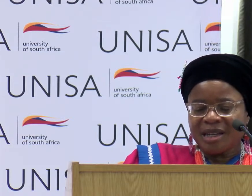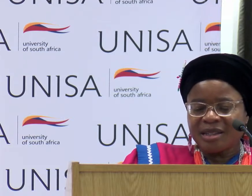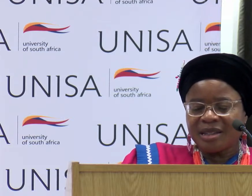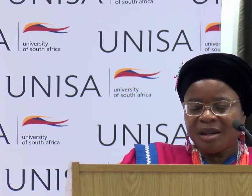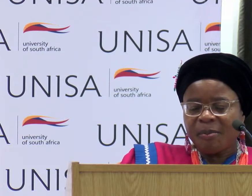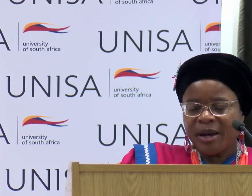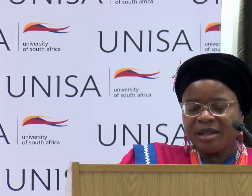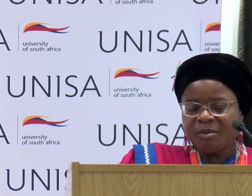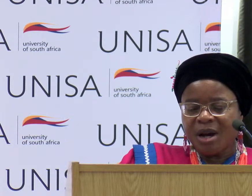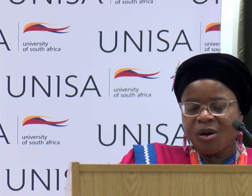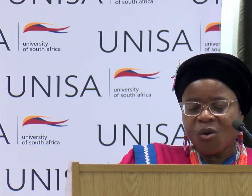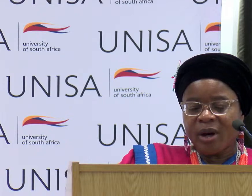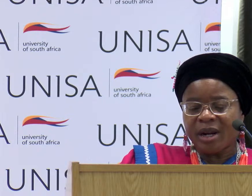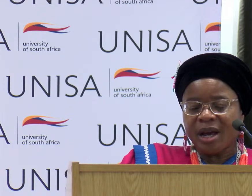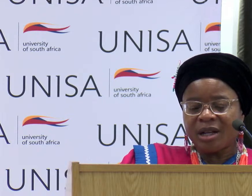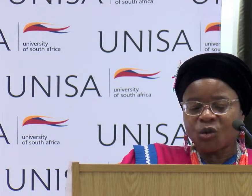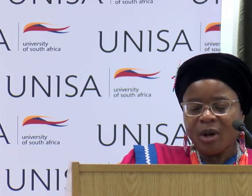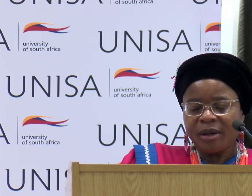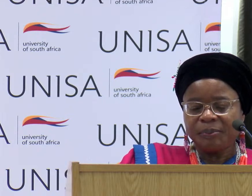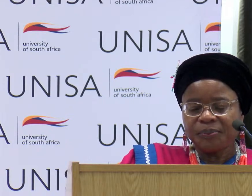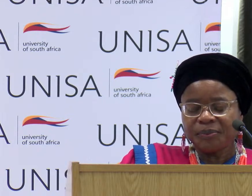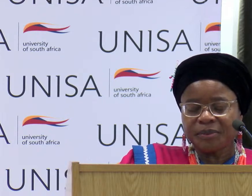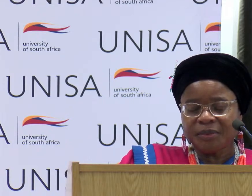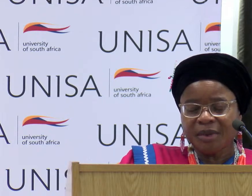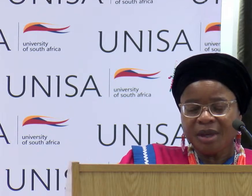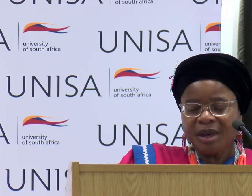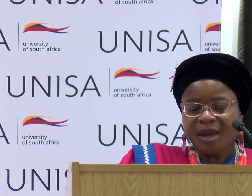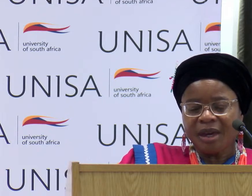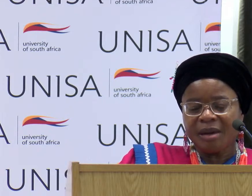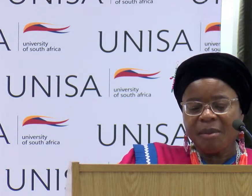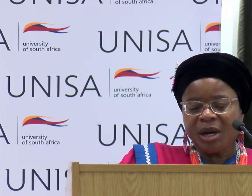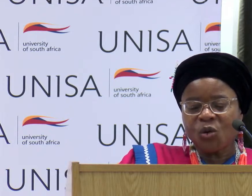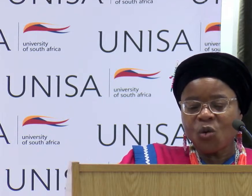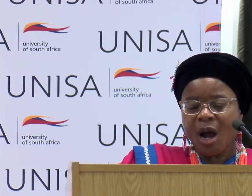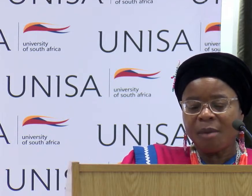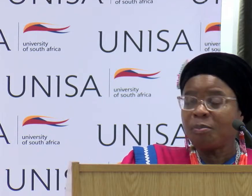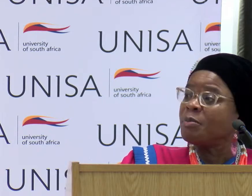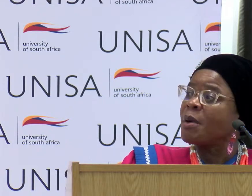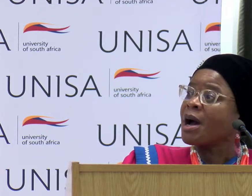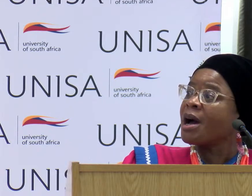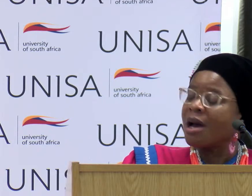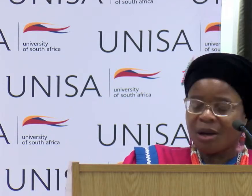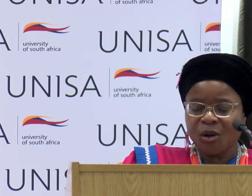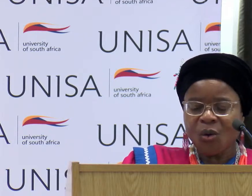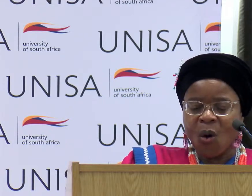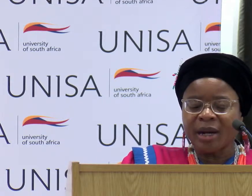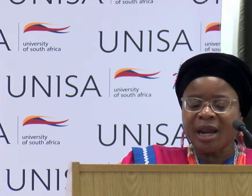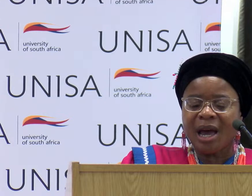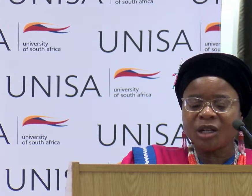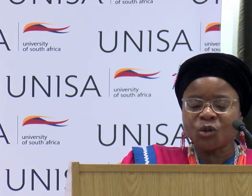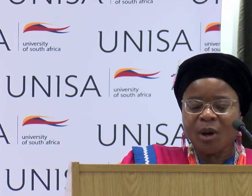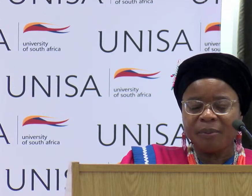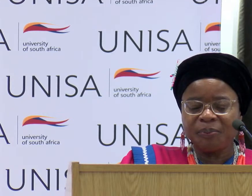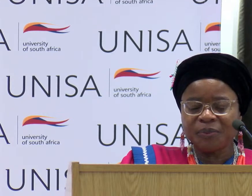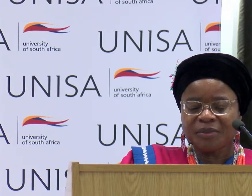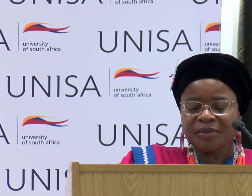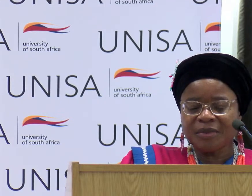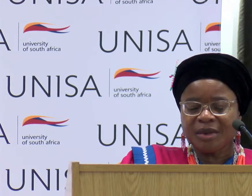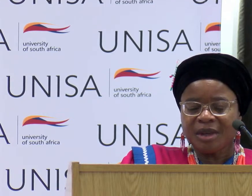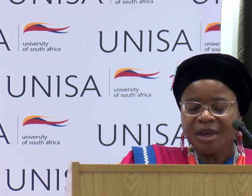Ge letšatši le phadima wa ratwa, ge maru a pipa wa ratwa,